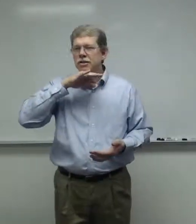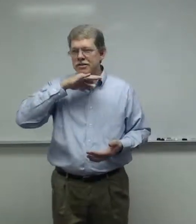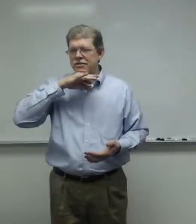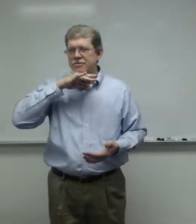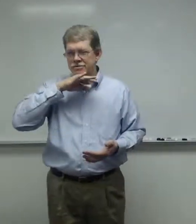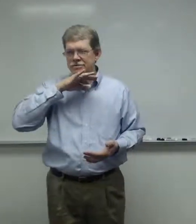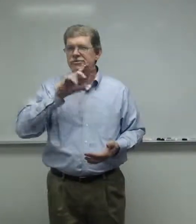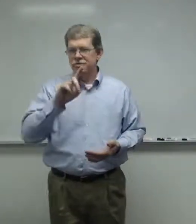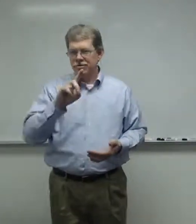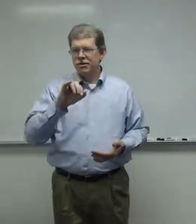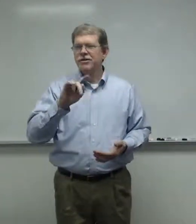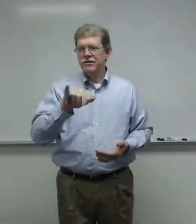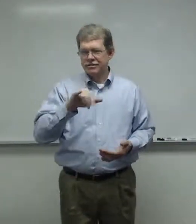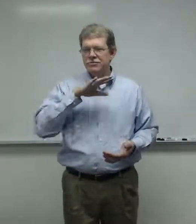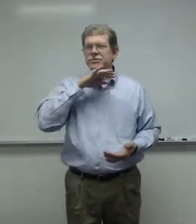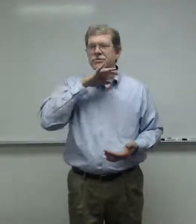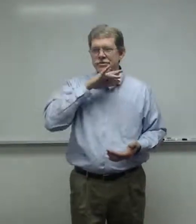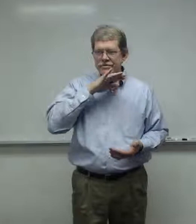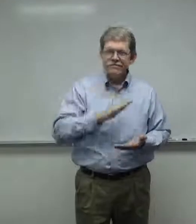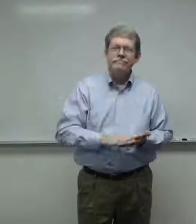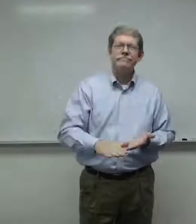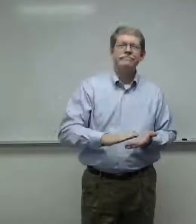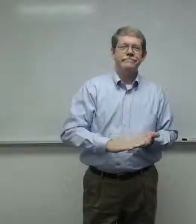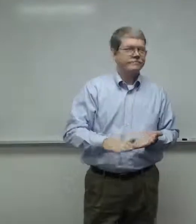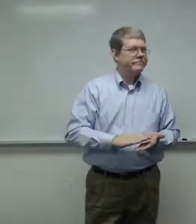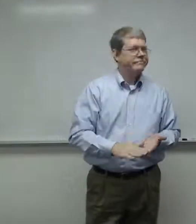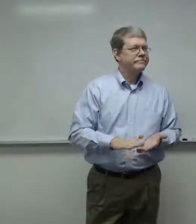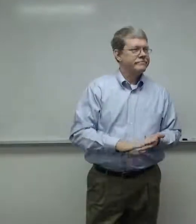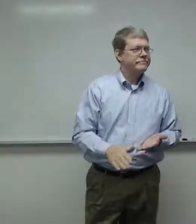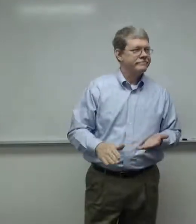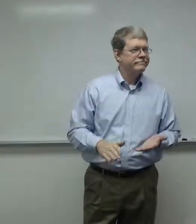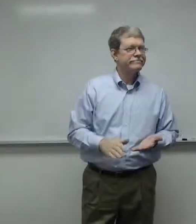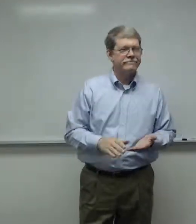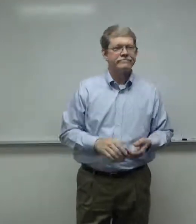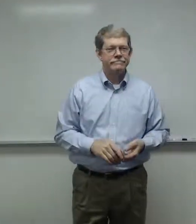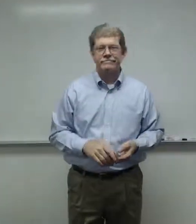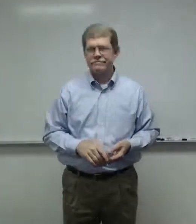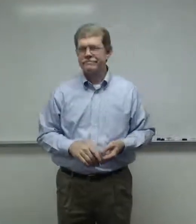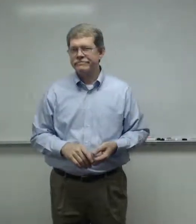Dirty. Yeah. You got to clean.